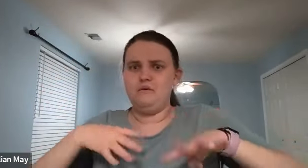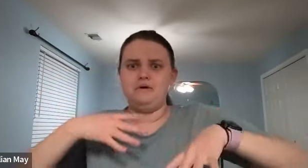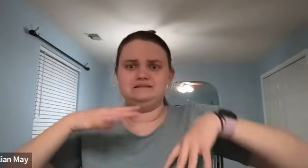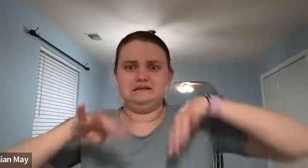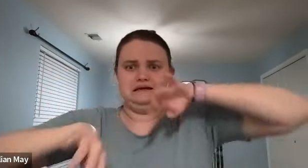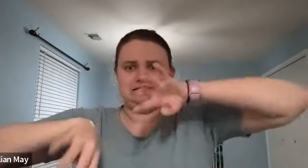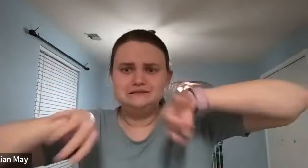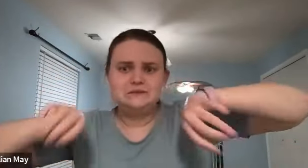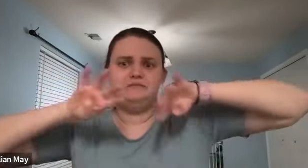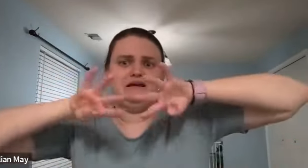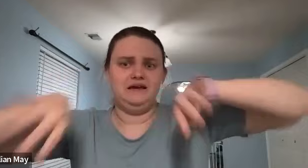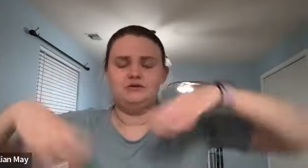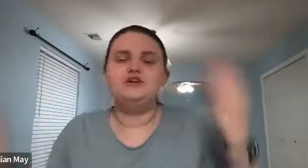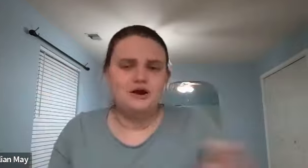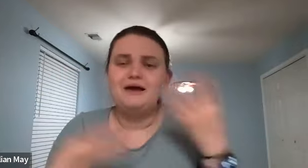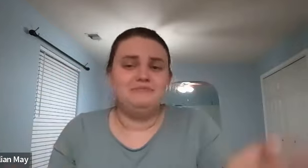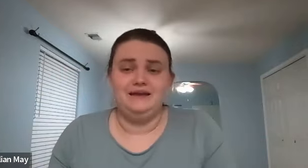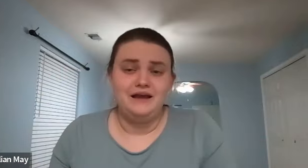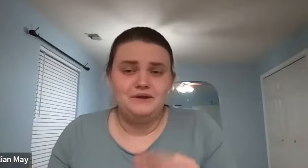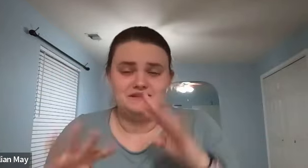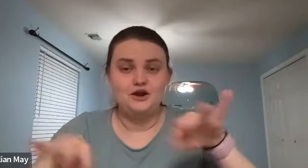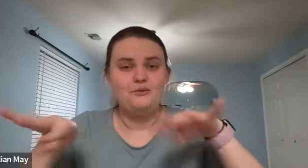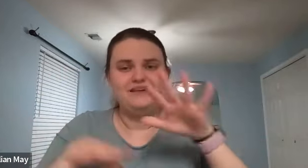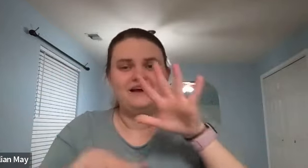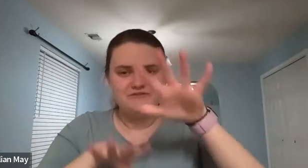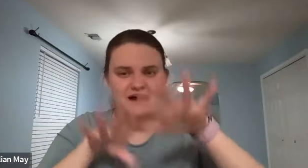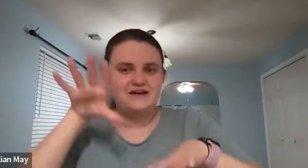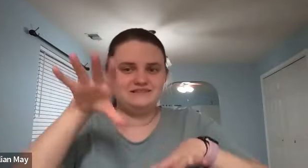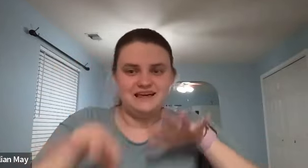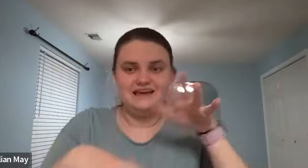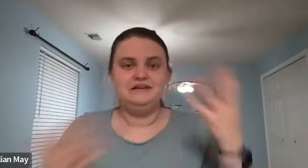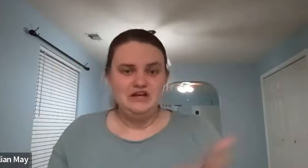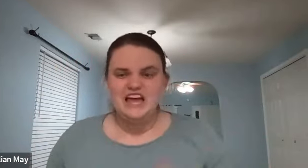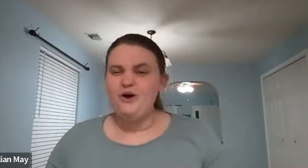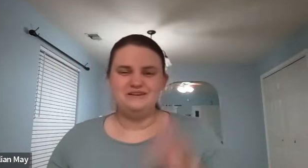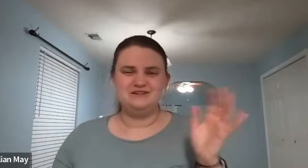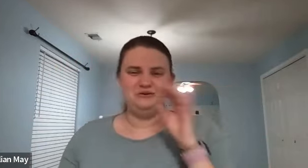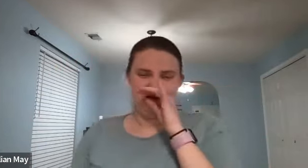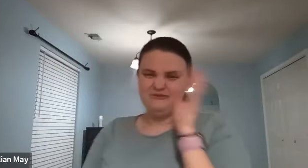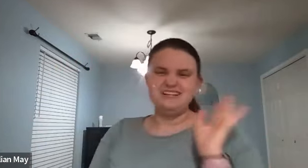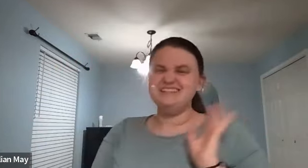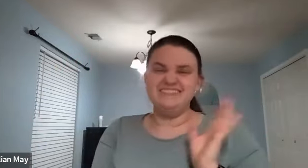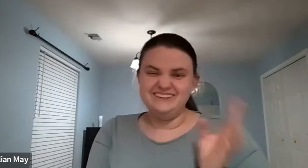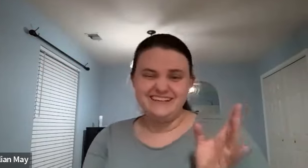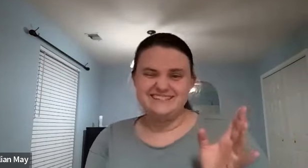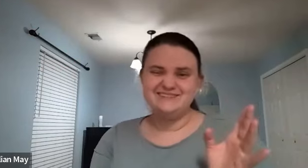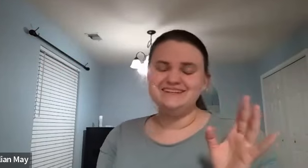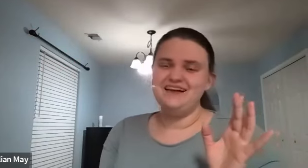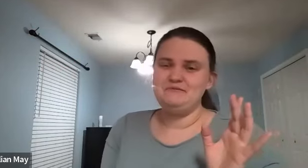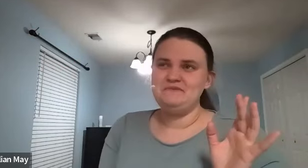4 is like swimming, I'm making up as I go, but like 5 is like, oh, it's so cool. And watching little kids do it, like